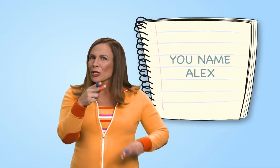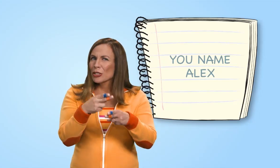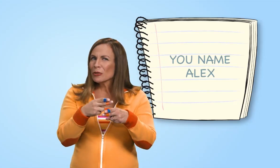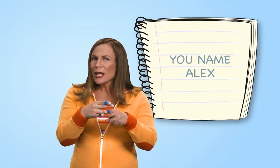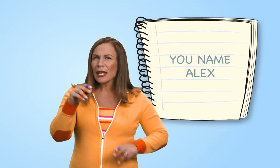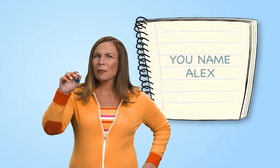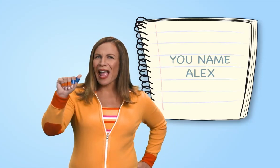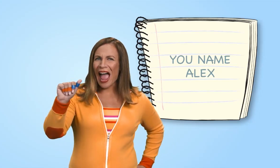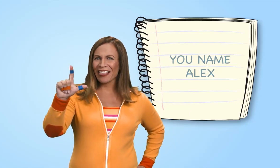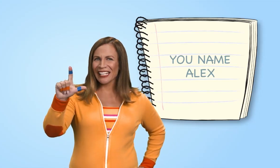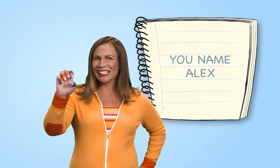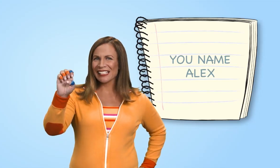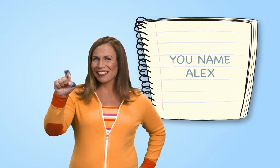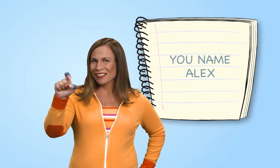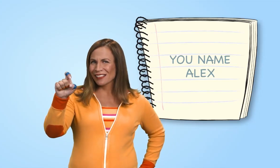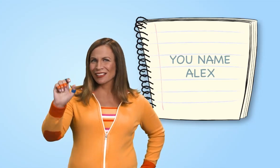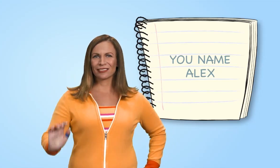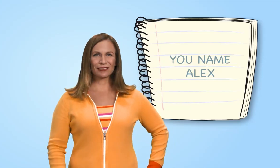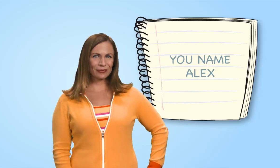You name Alex?